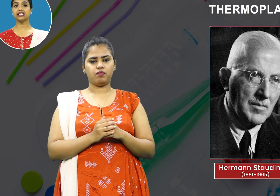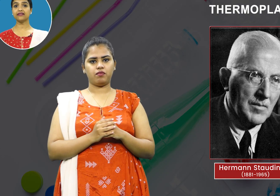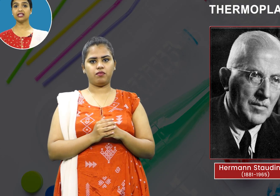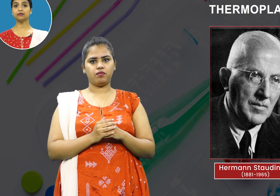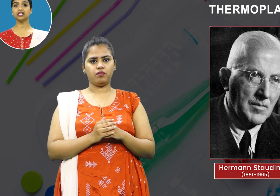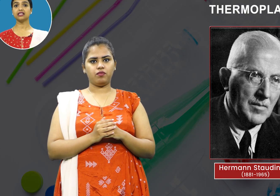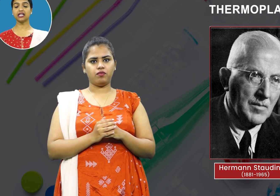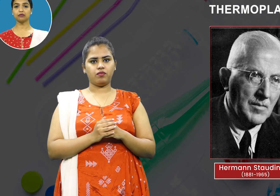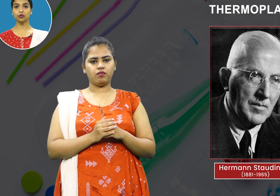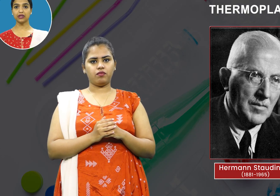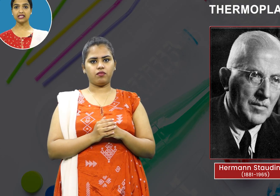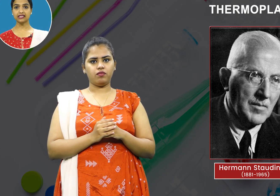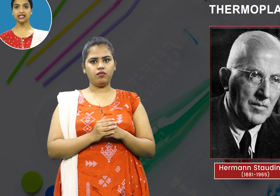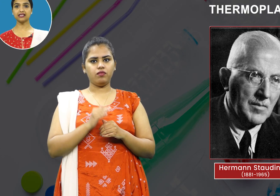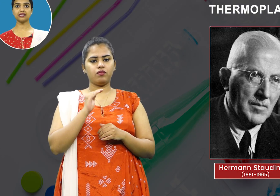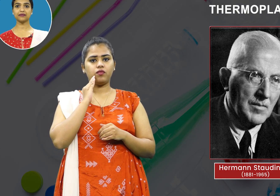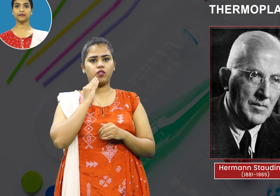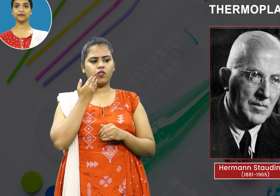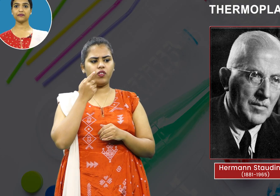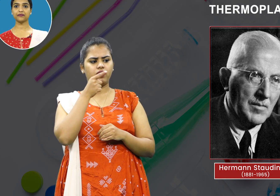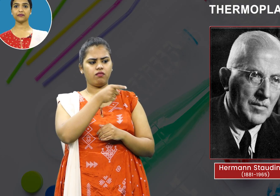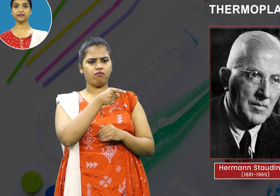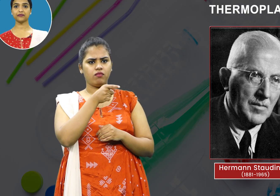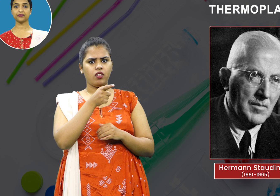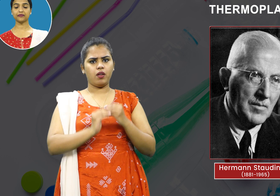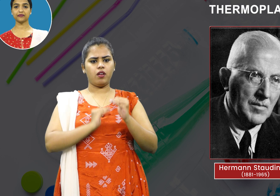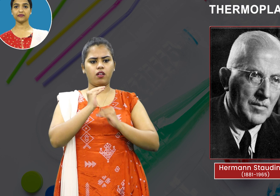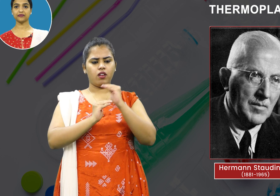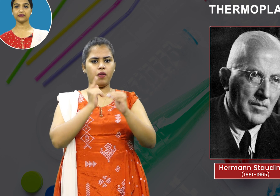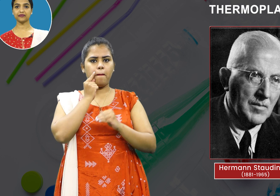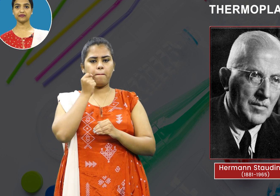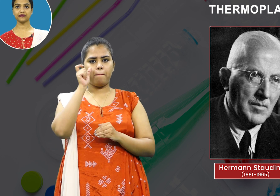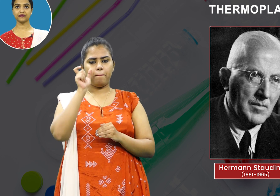when he developed thermoplastics,